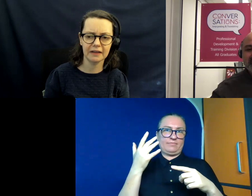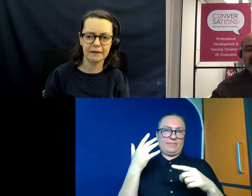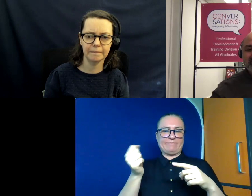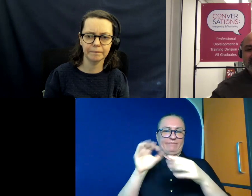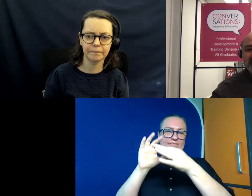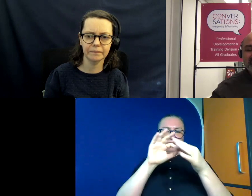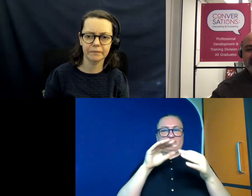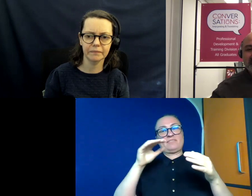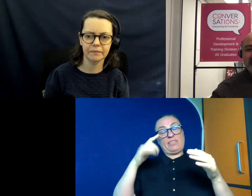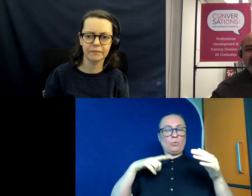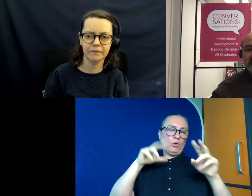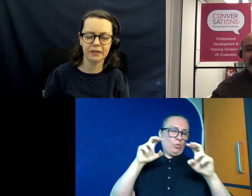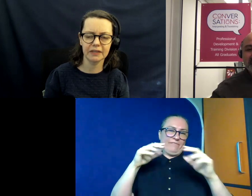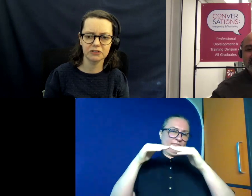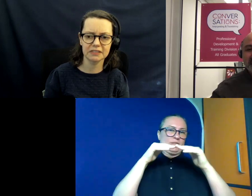it's